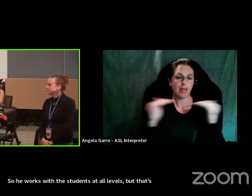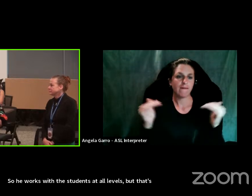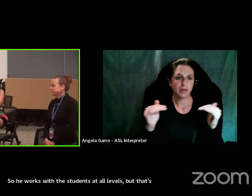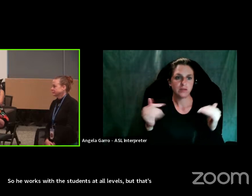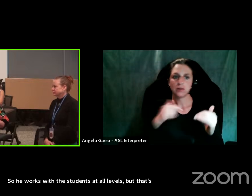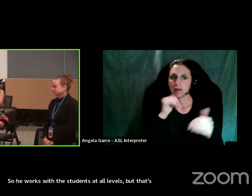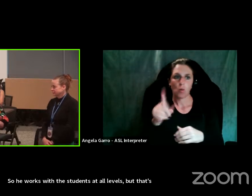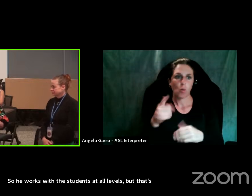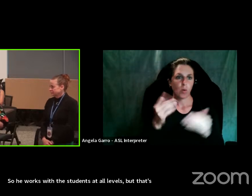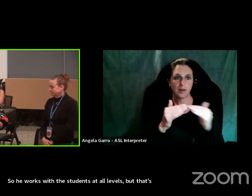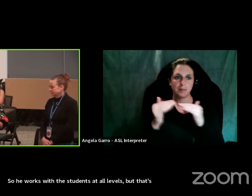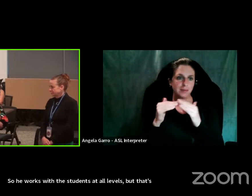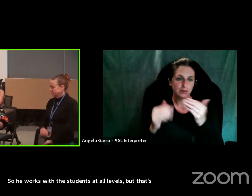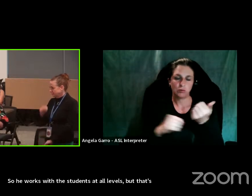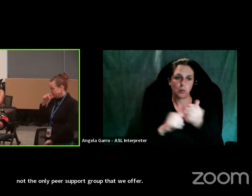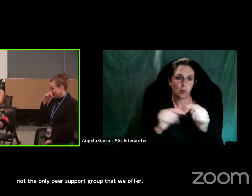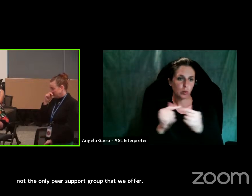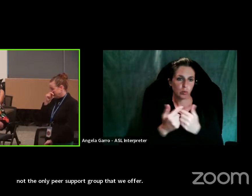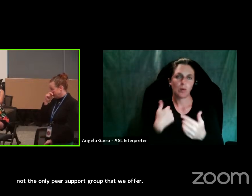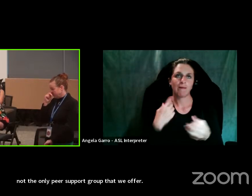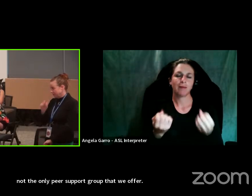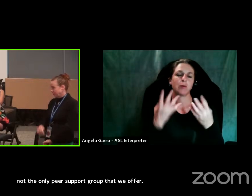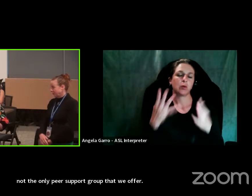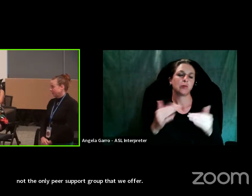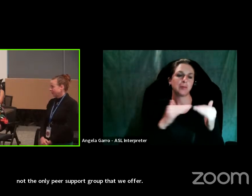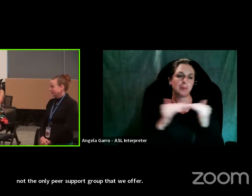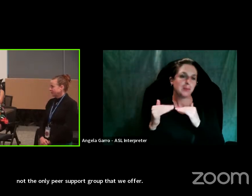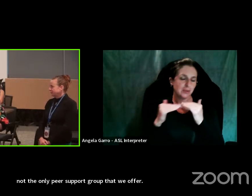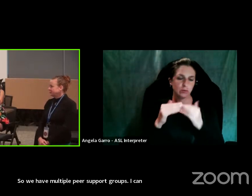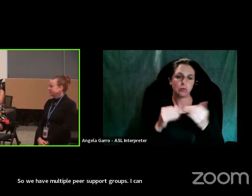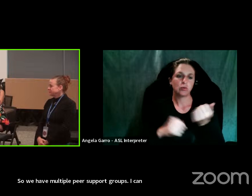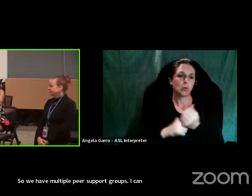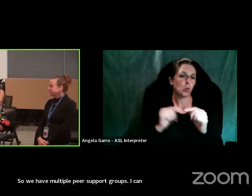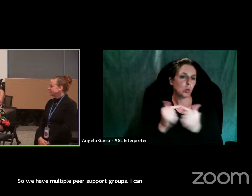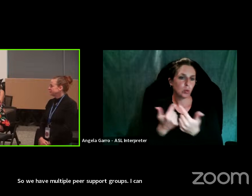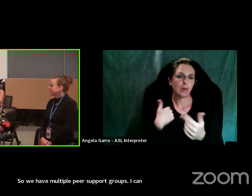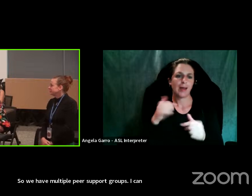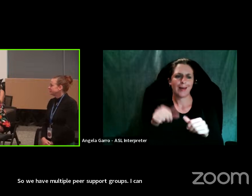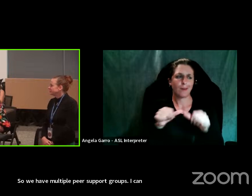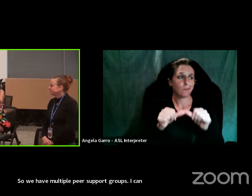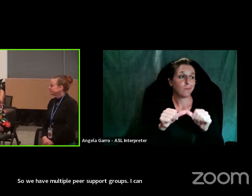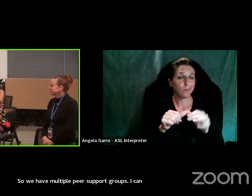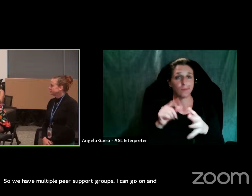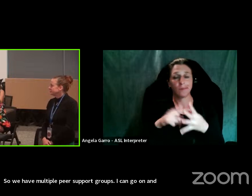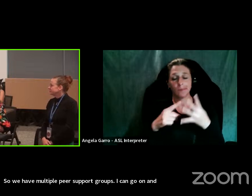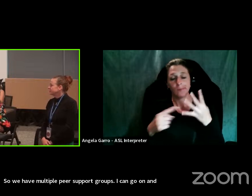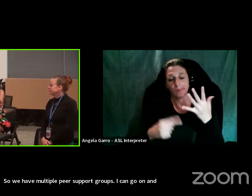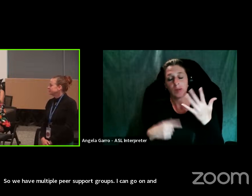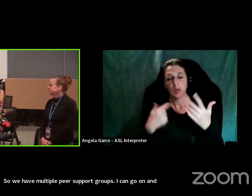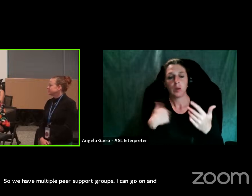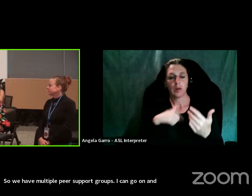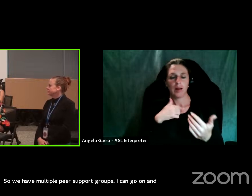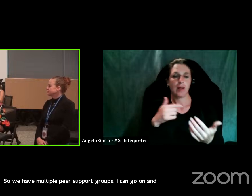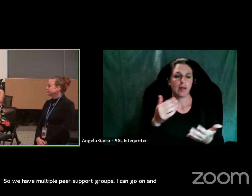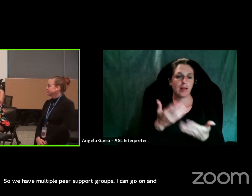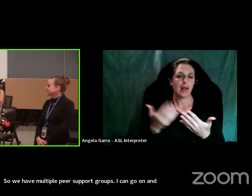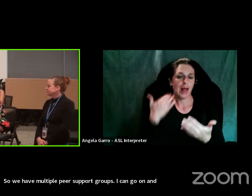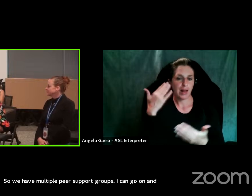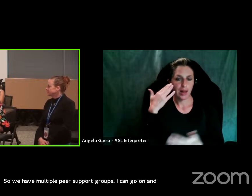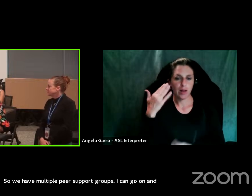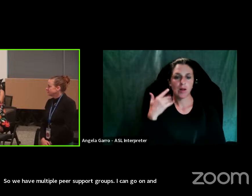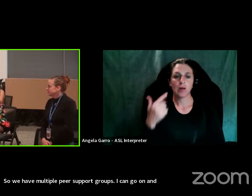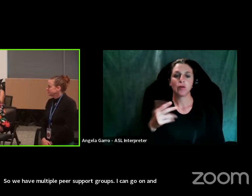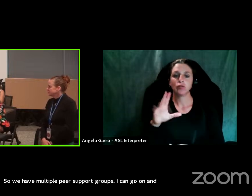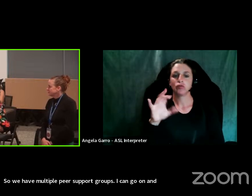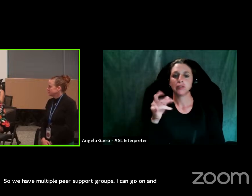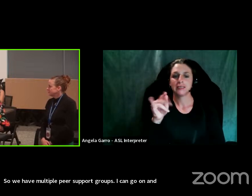we have multiple peer support groups. I can go on and on and on with the different ones. I know Christina mentioned